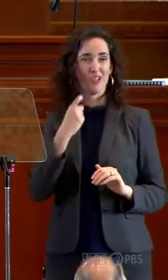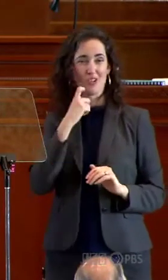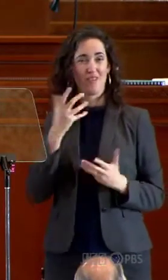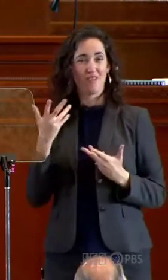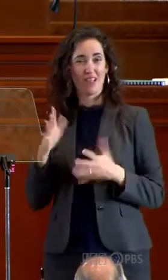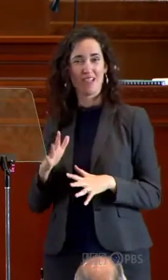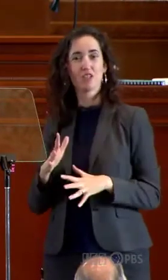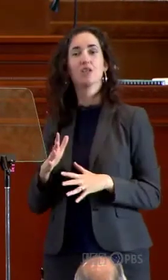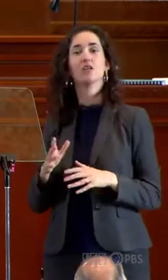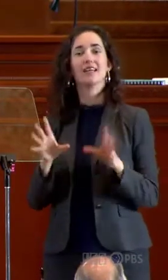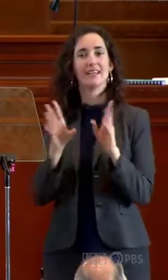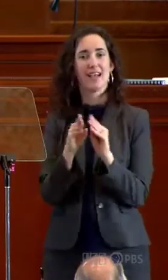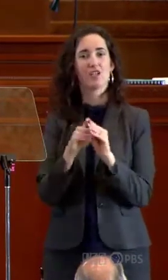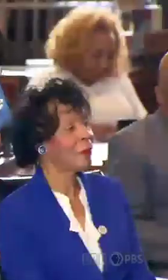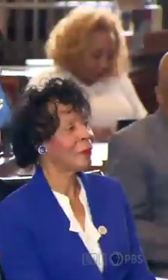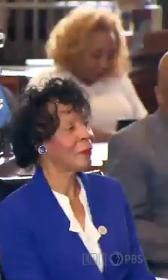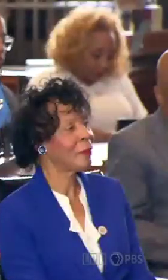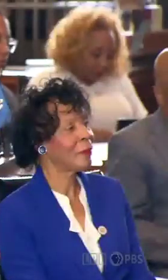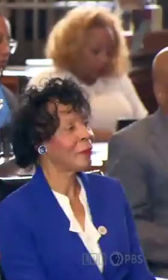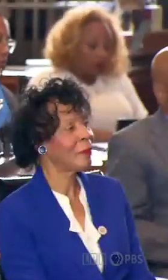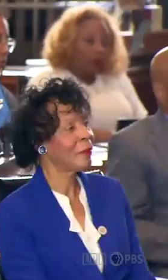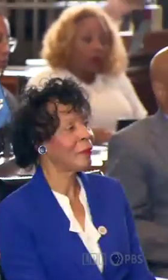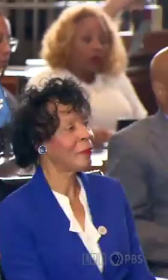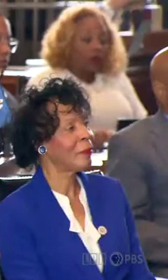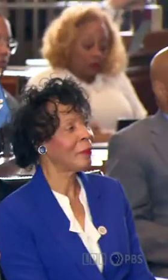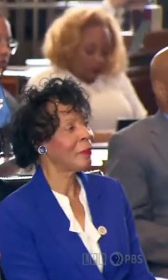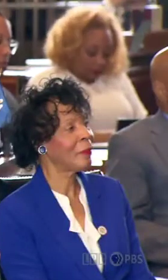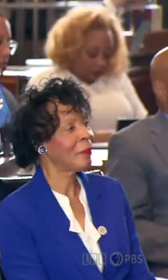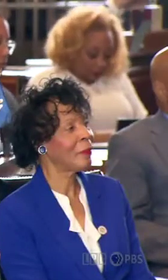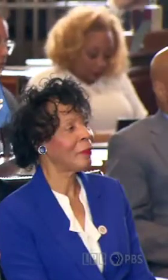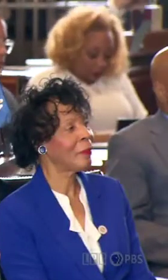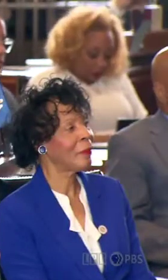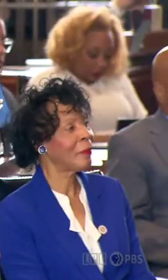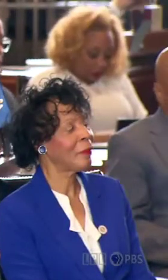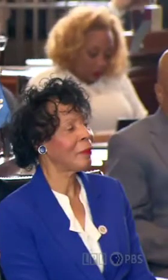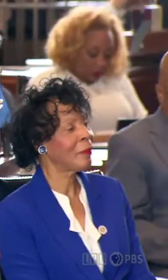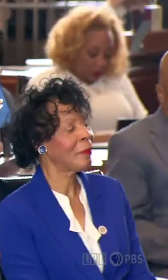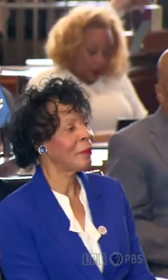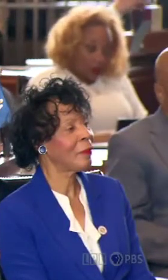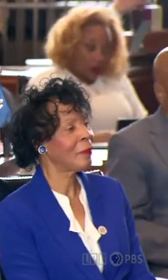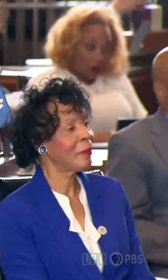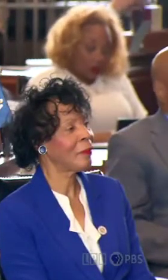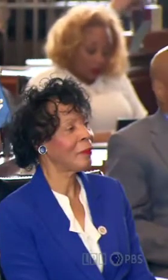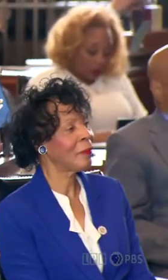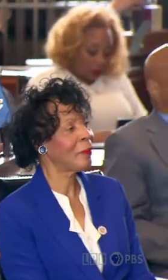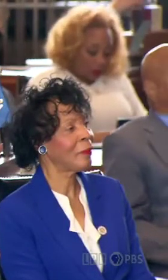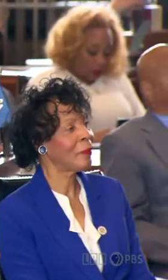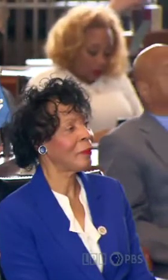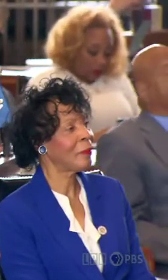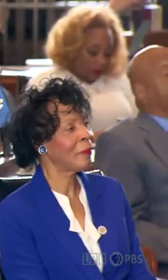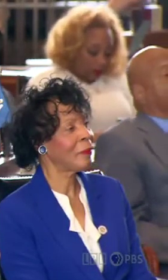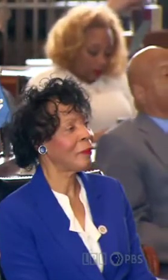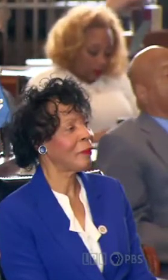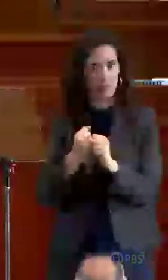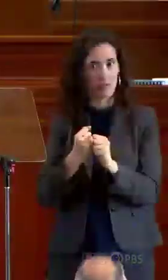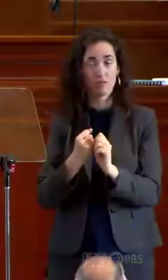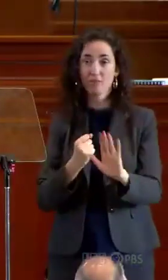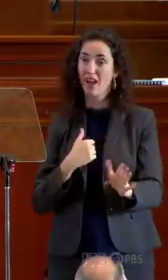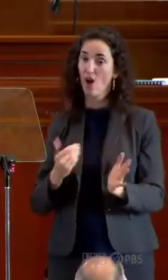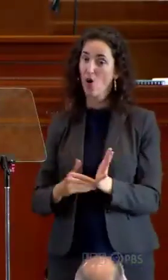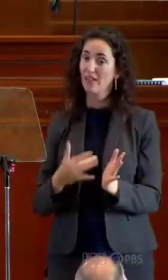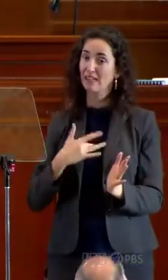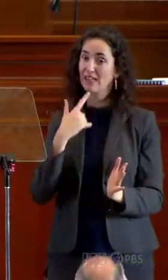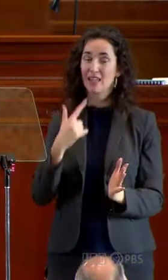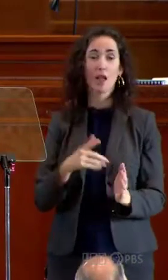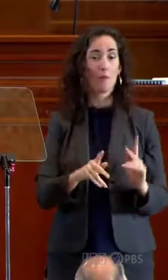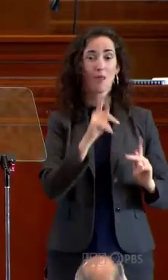the redistricting session, an opportunity that only comes once every decade. As I've often said, the voters should